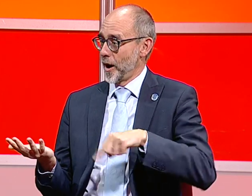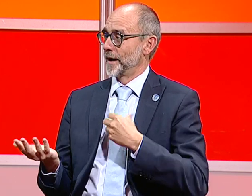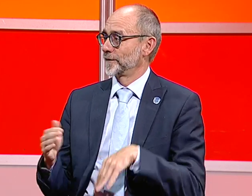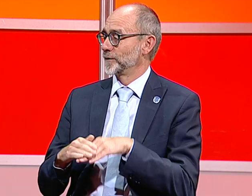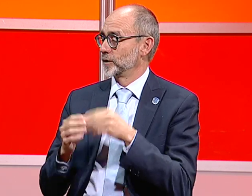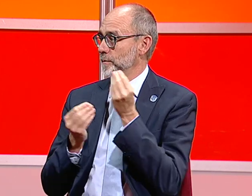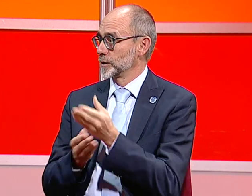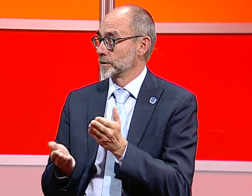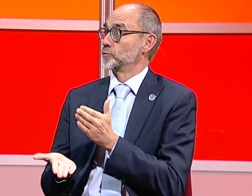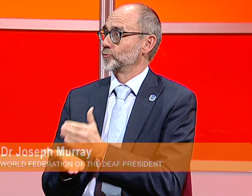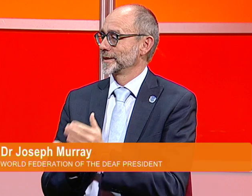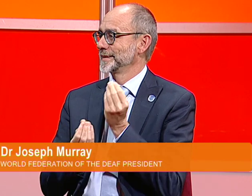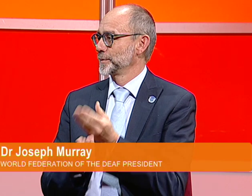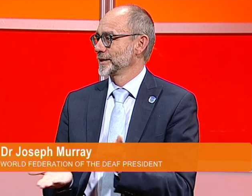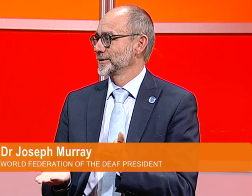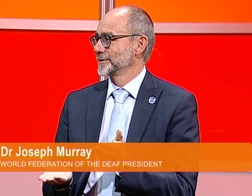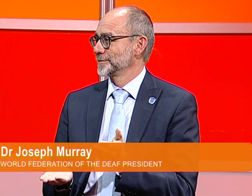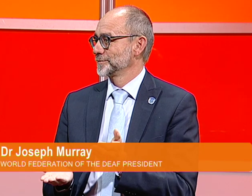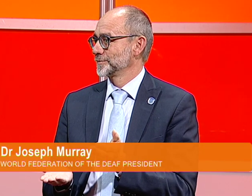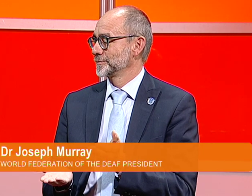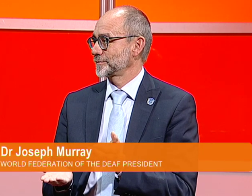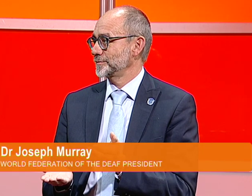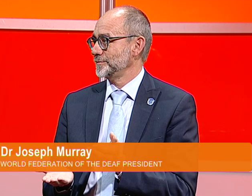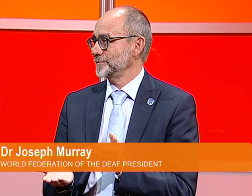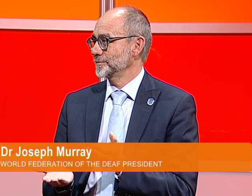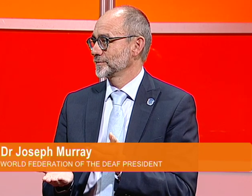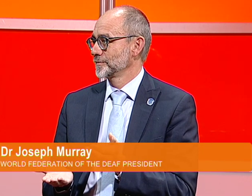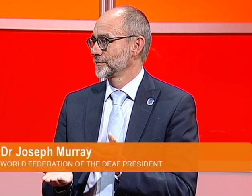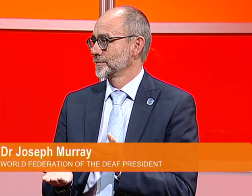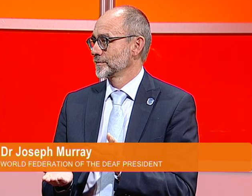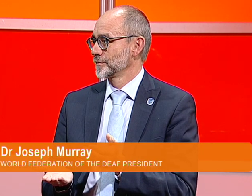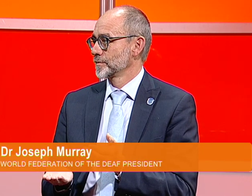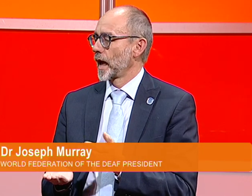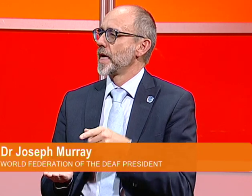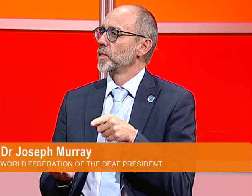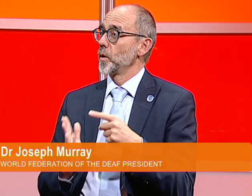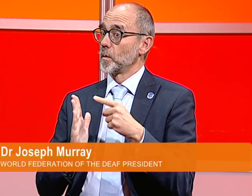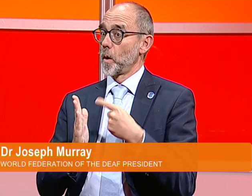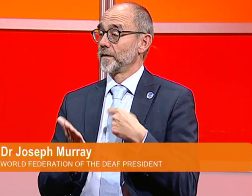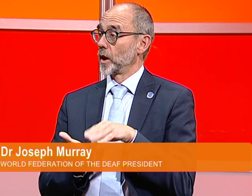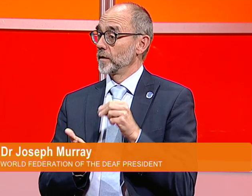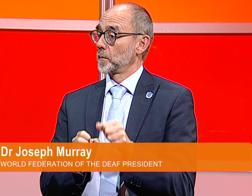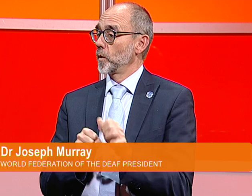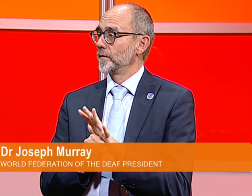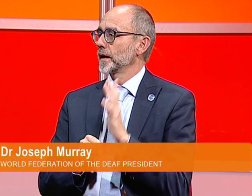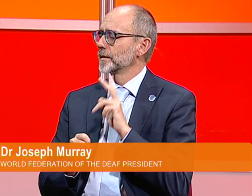of course, if all people have access to information, that should include deaf people to have access to